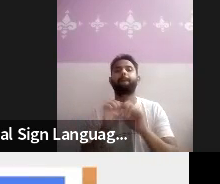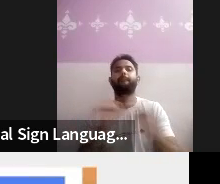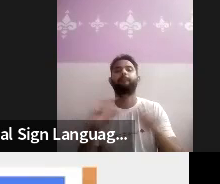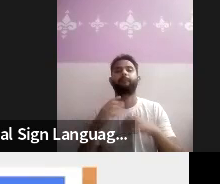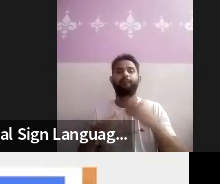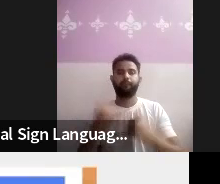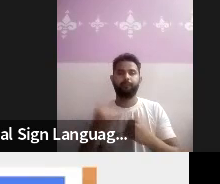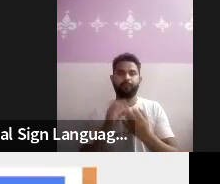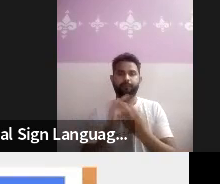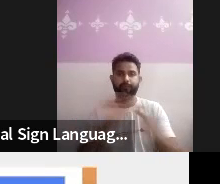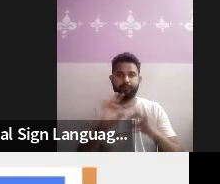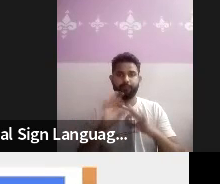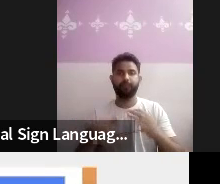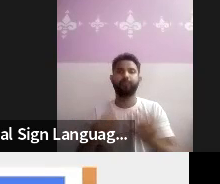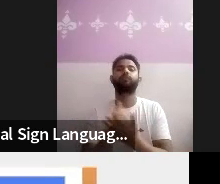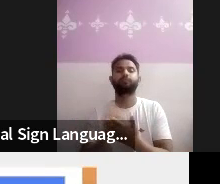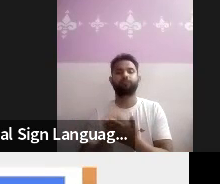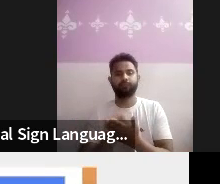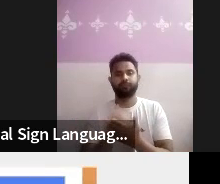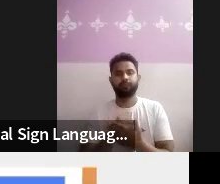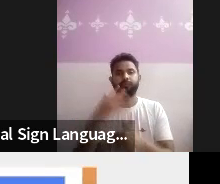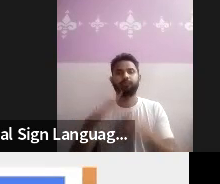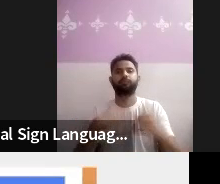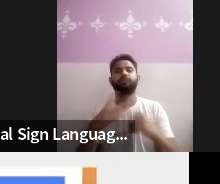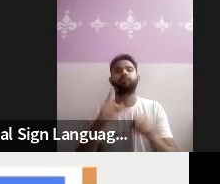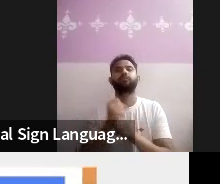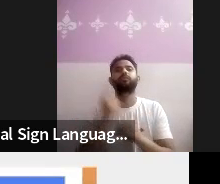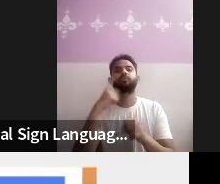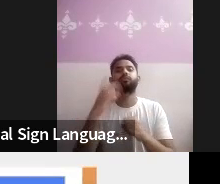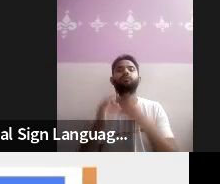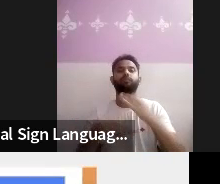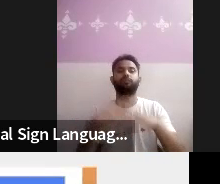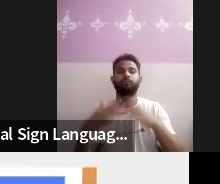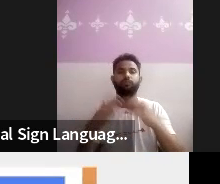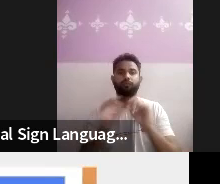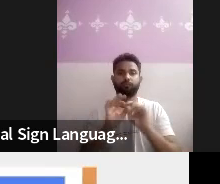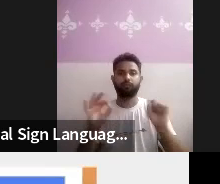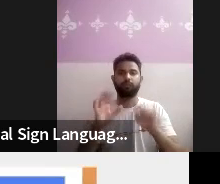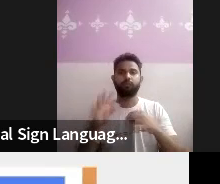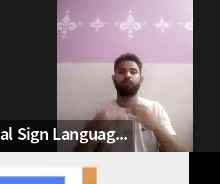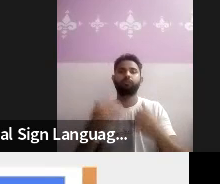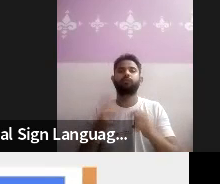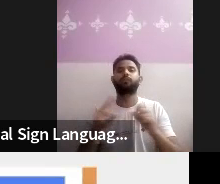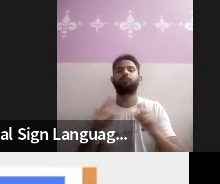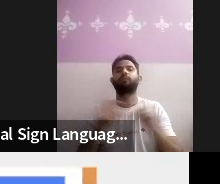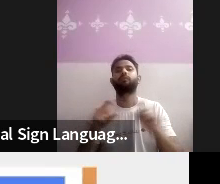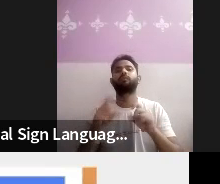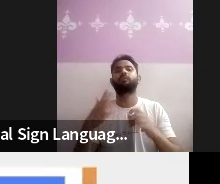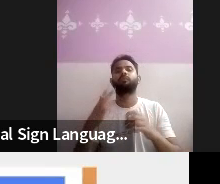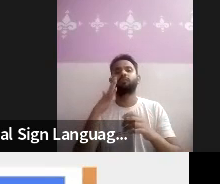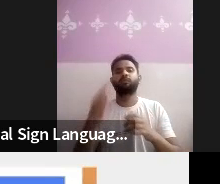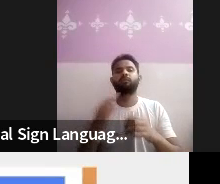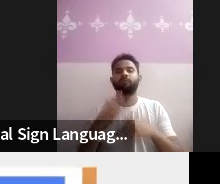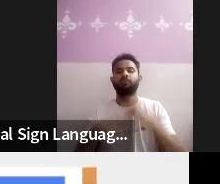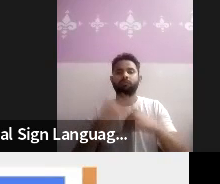there, and try to take pictures that actually give some information. So if it's a ramp and you think it's too steep, take a